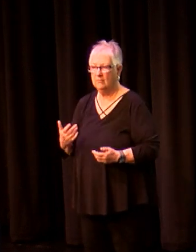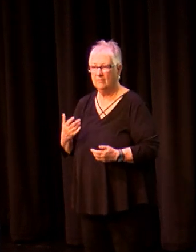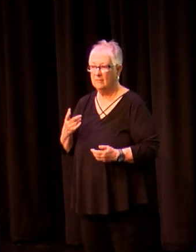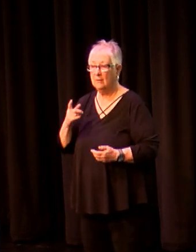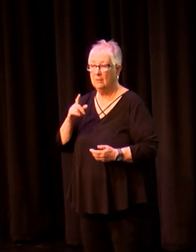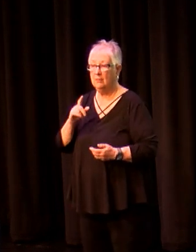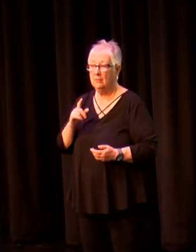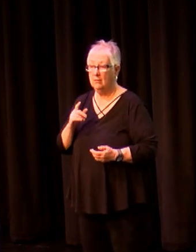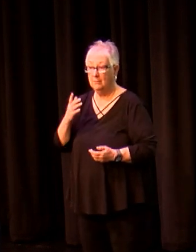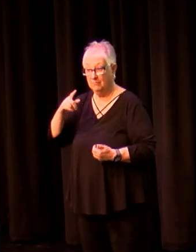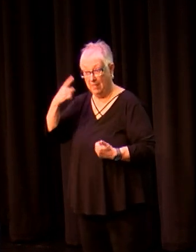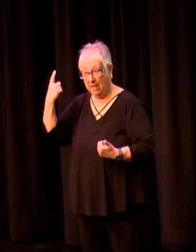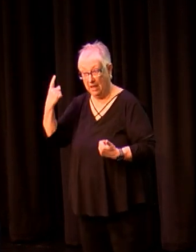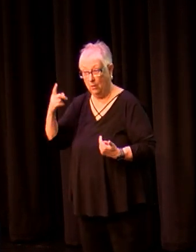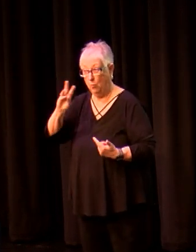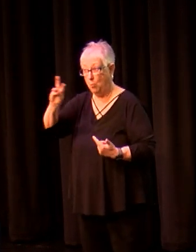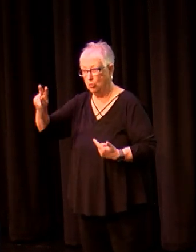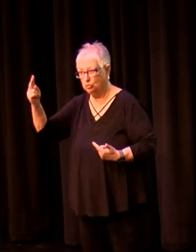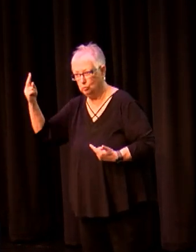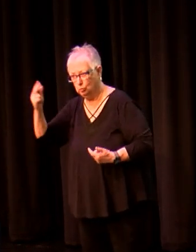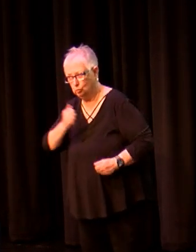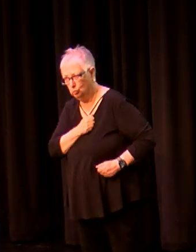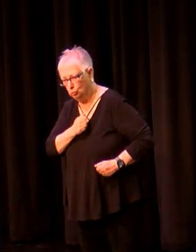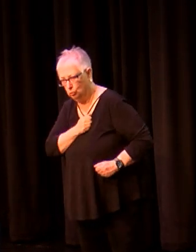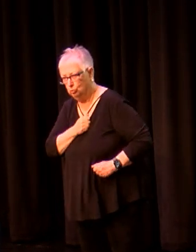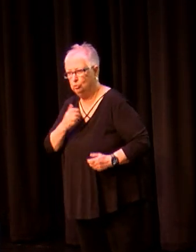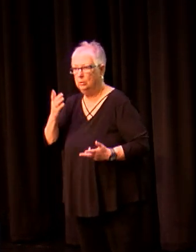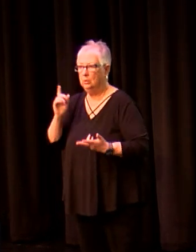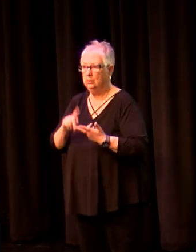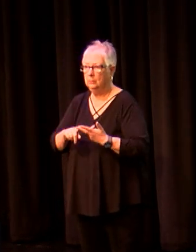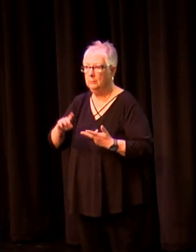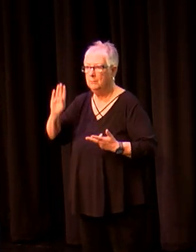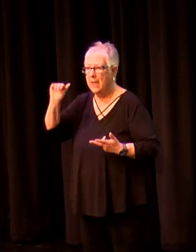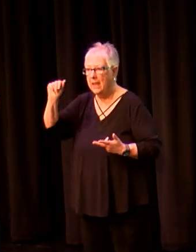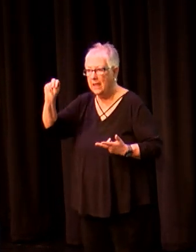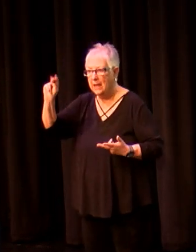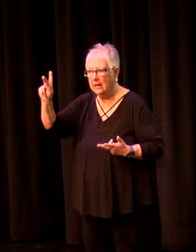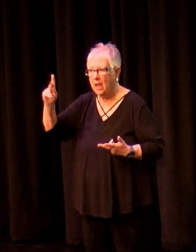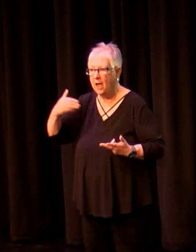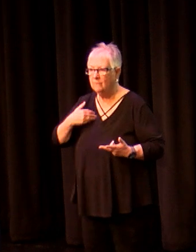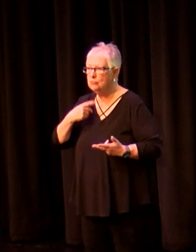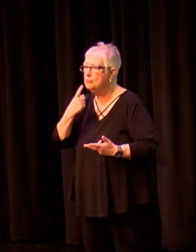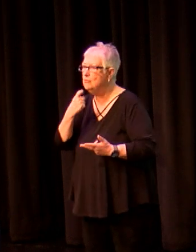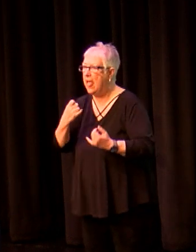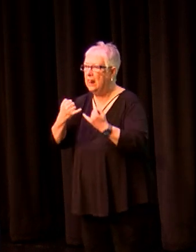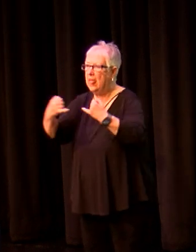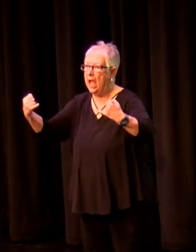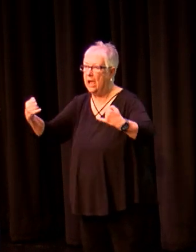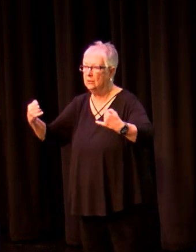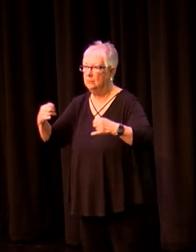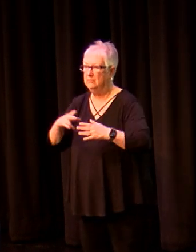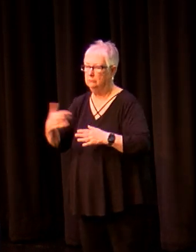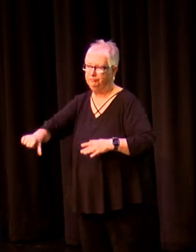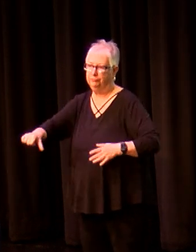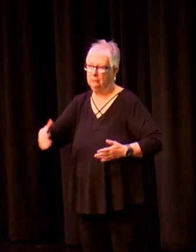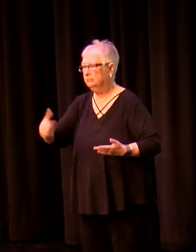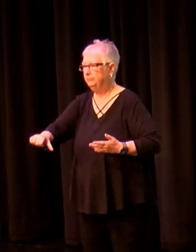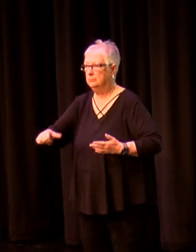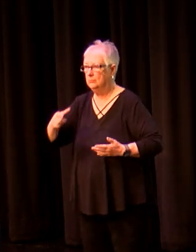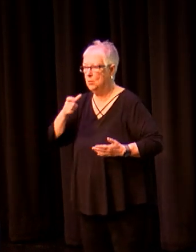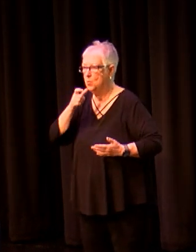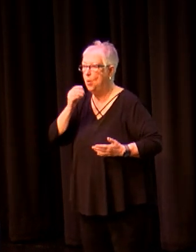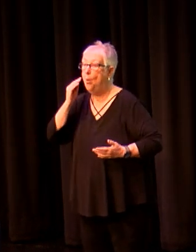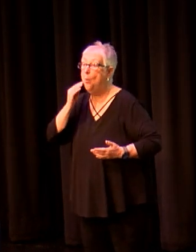loans, to banks using redlining practices to exclude Black borrowers from certain parts of town, to infrastructure projects that built highways